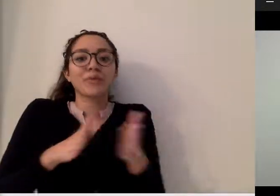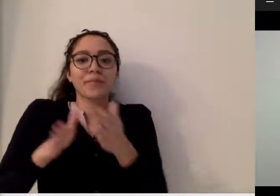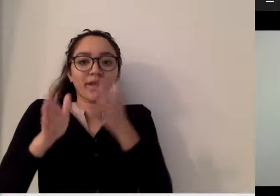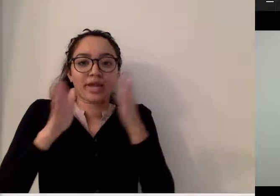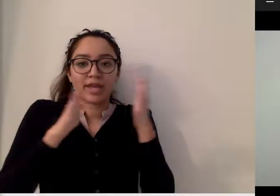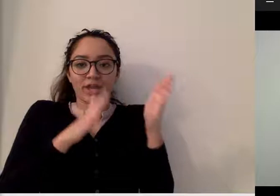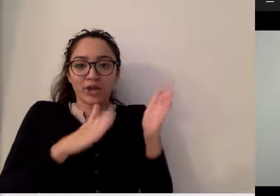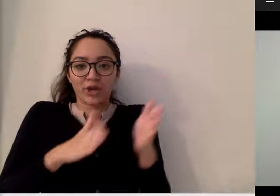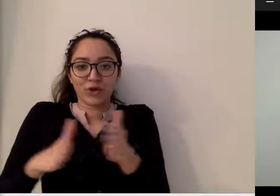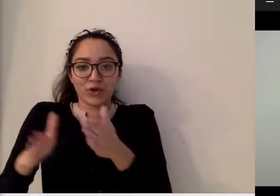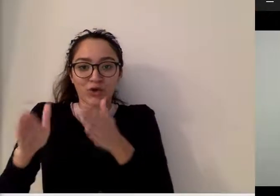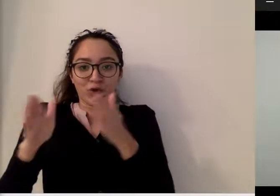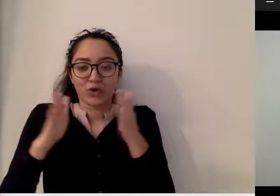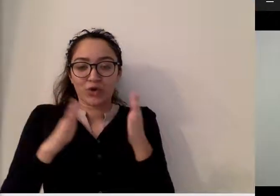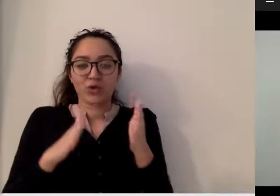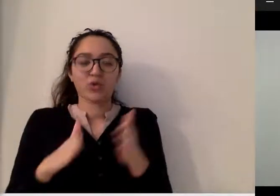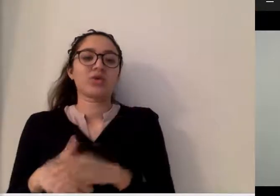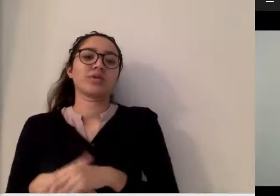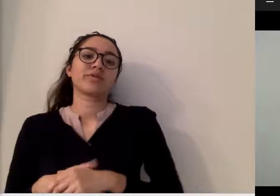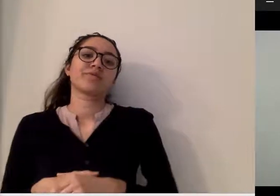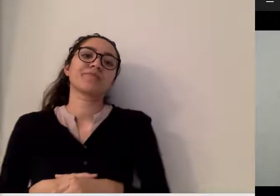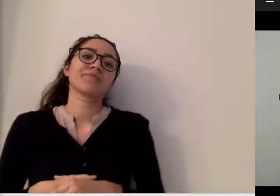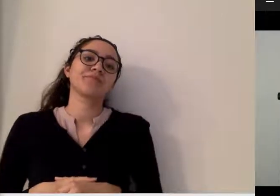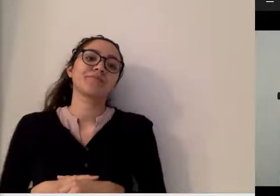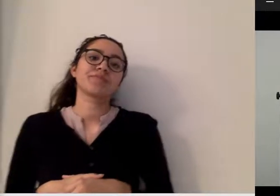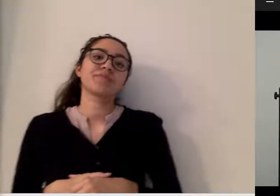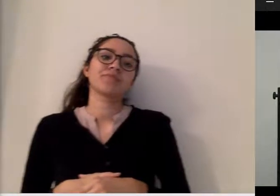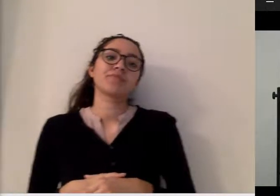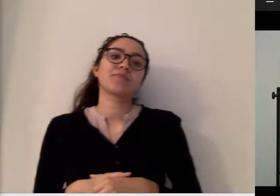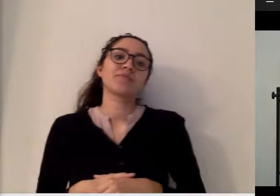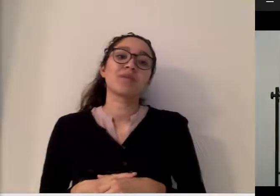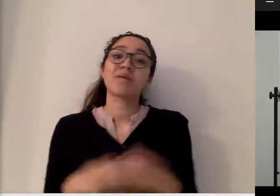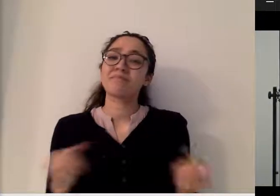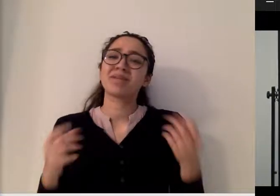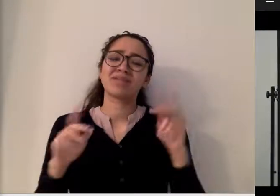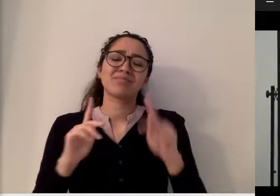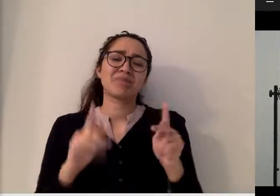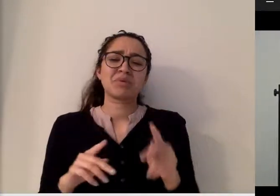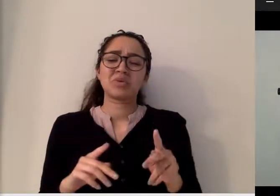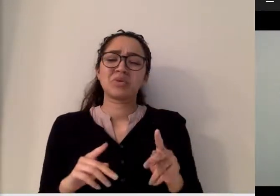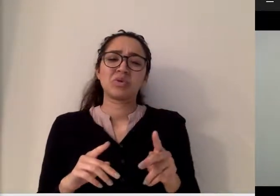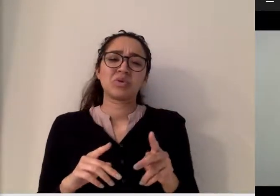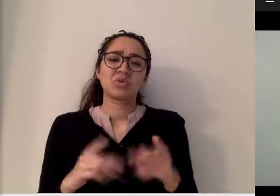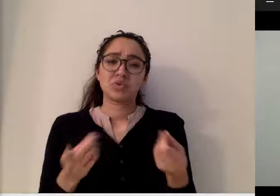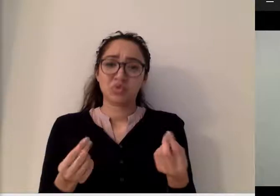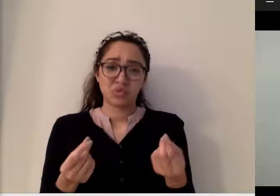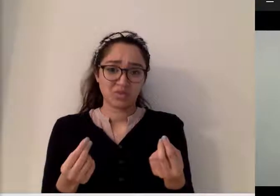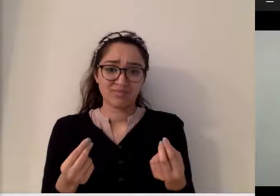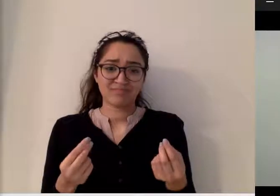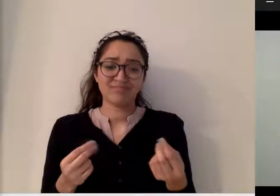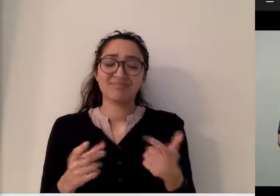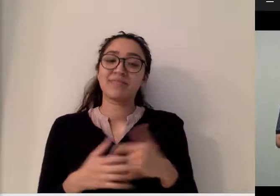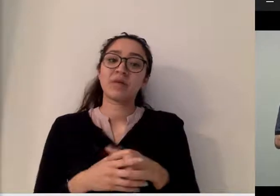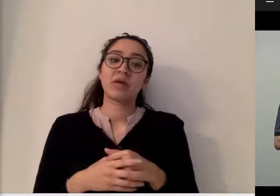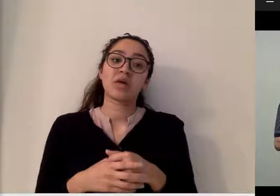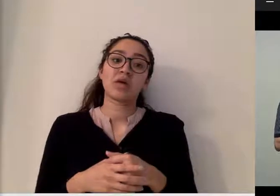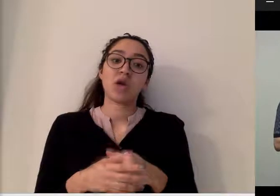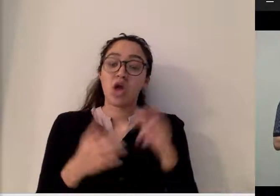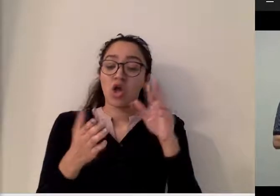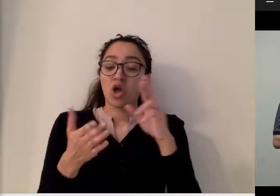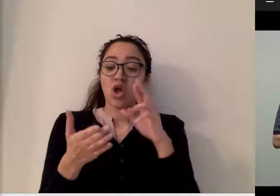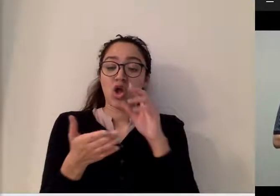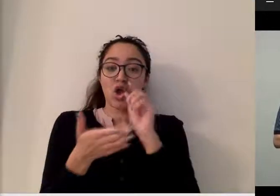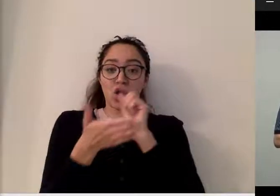One of the things a lot of people do, which doesn't take very long and is very smart, is that when they're looking through their notes or